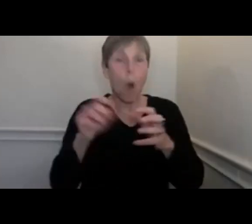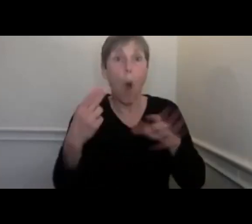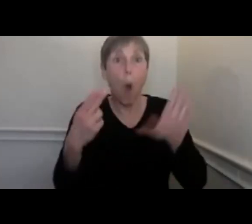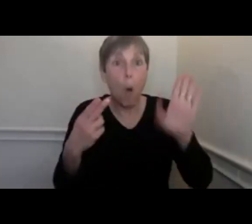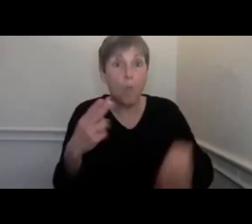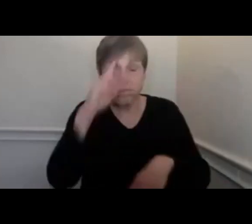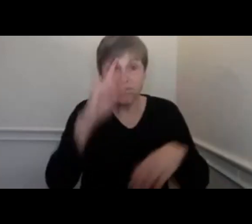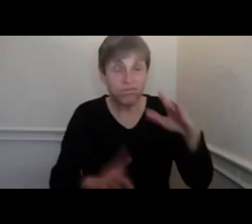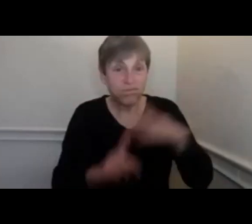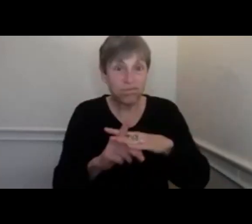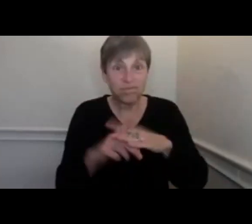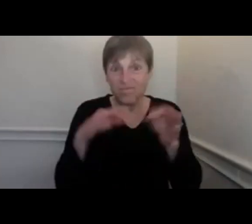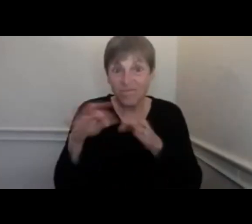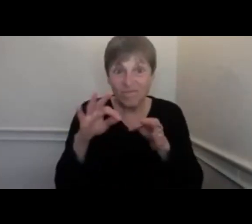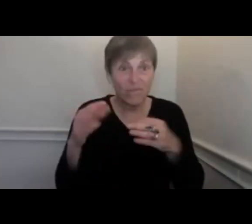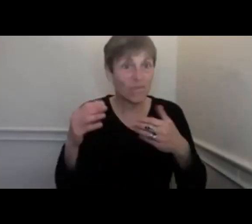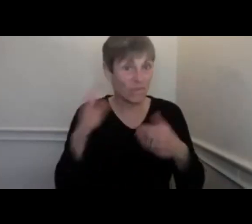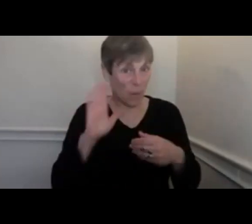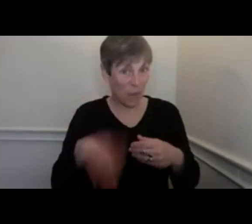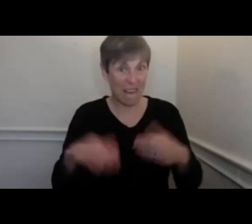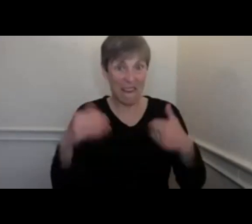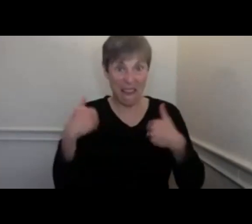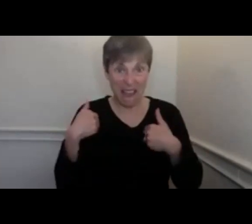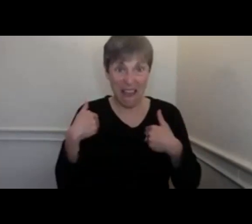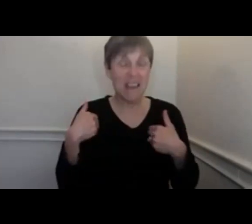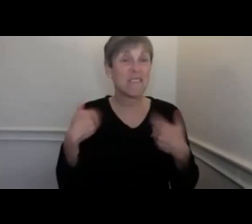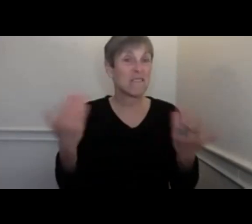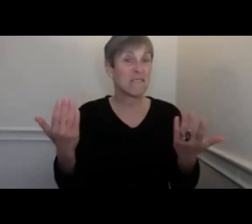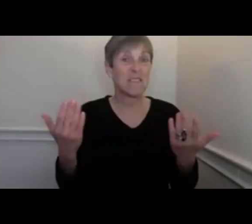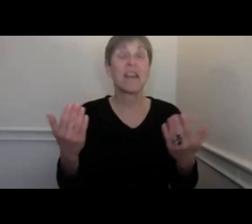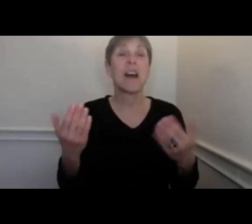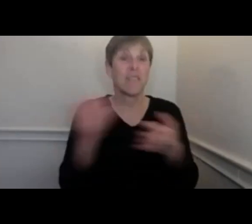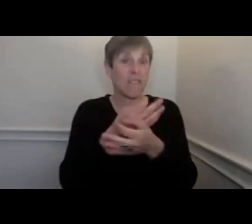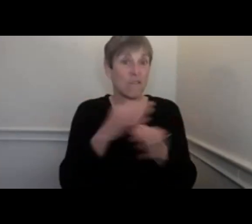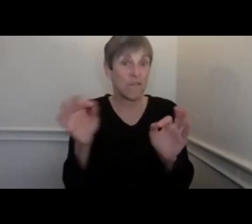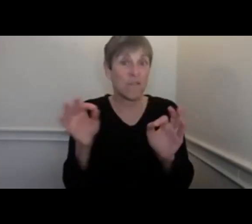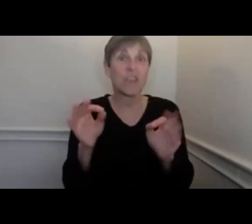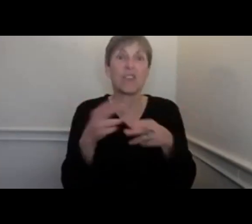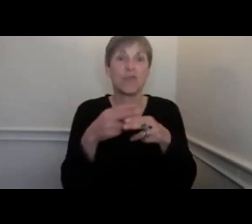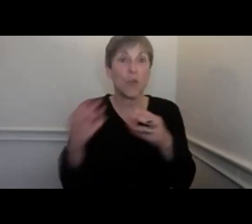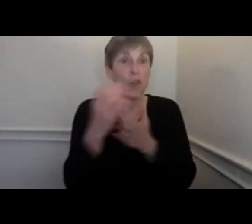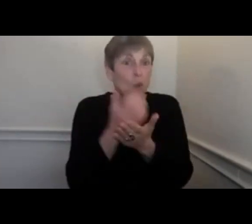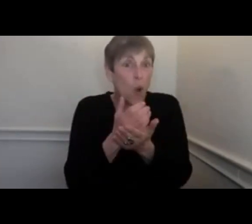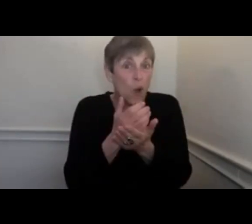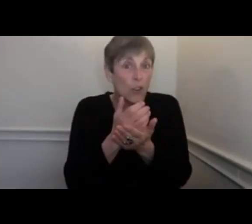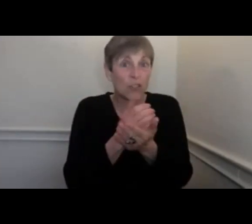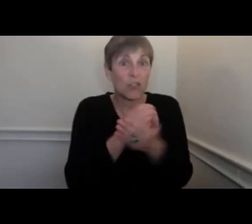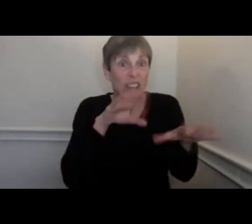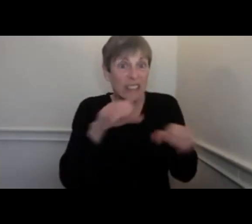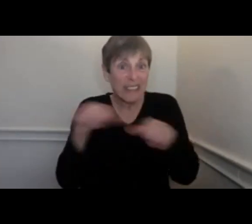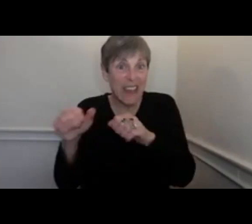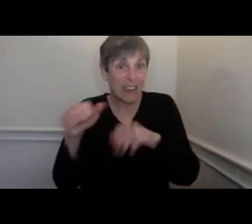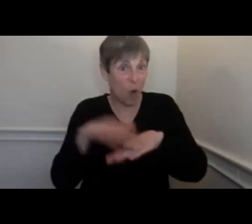whole totally free 8 Keys of Container Gardening mini course that you can hop online on our